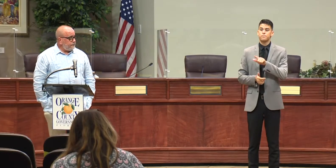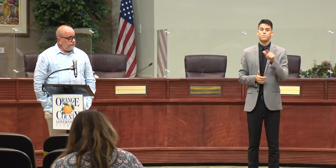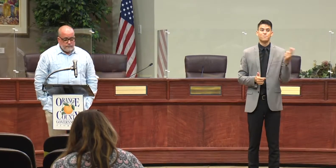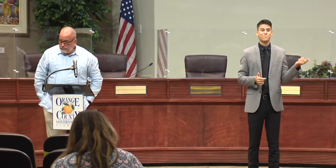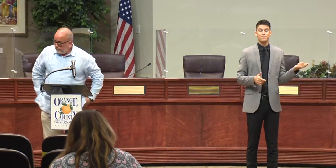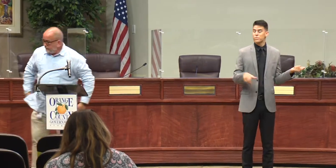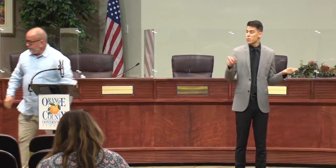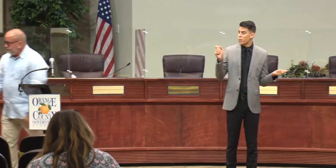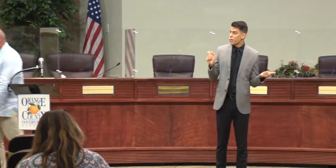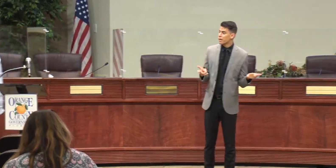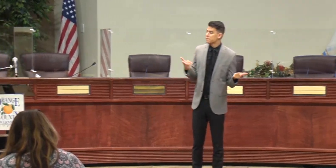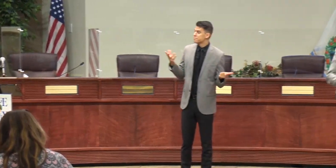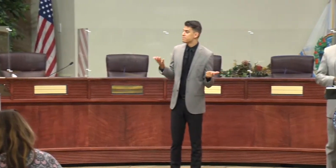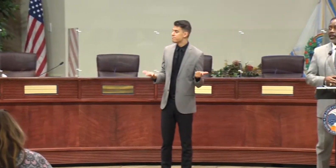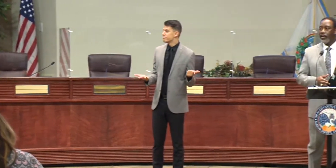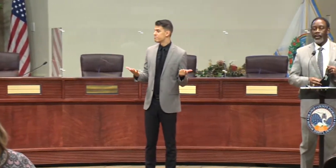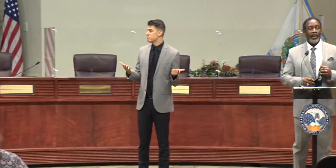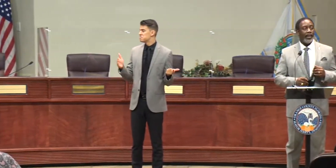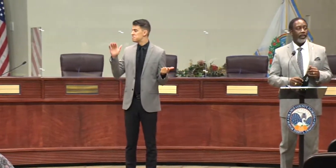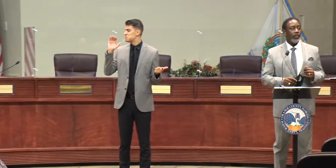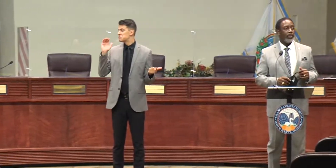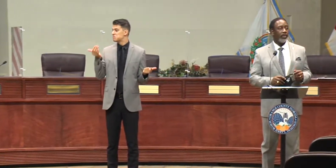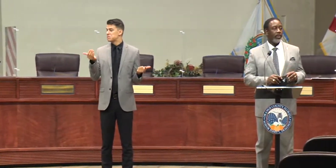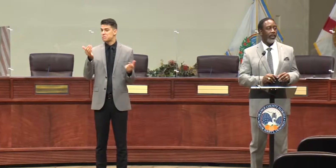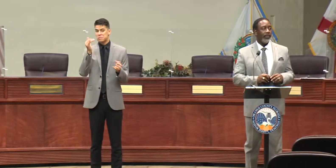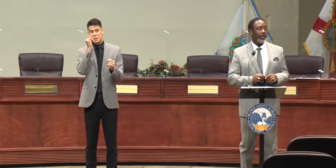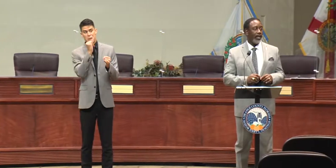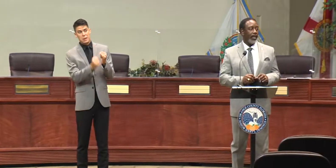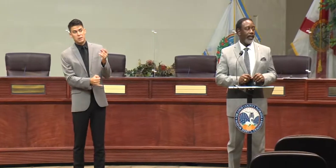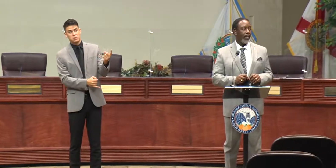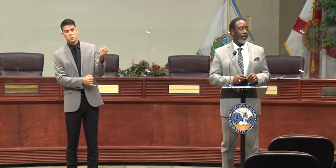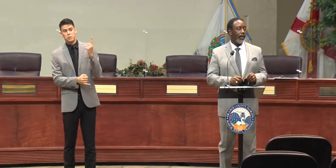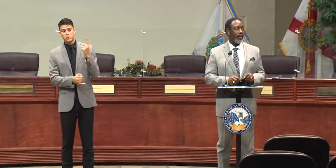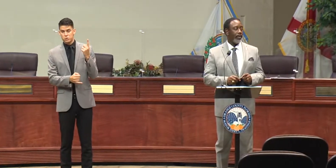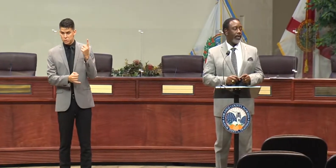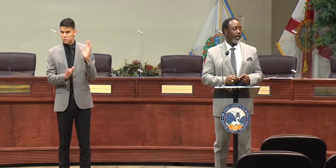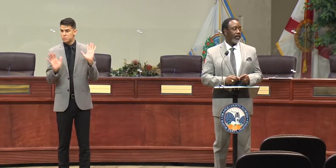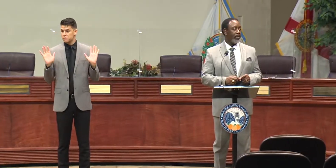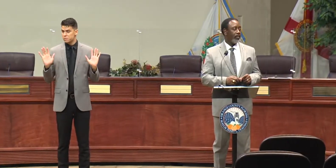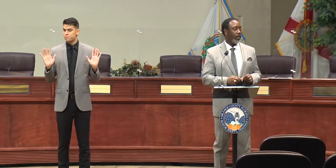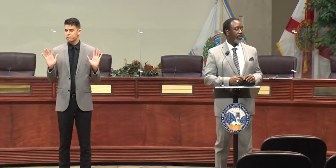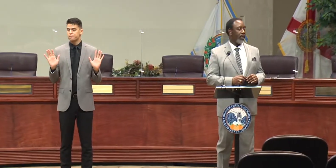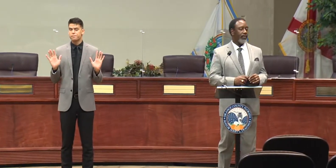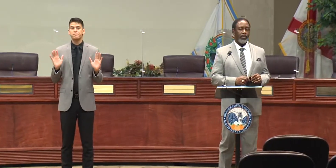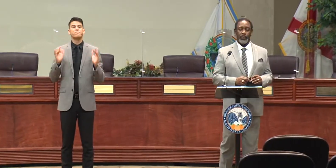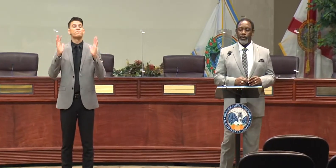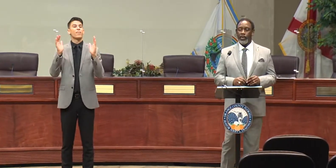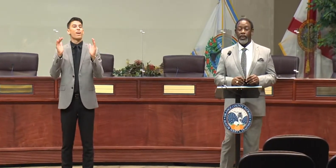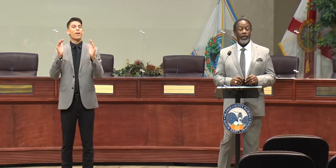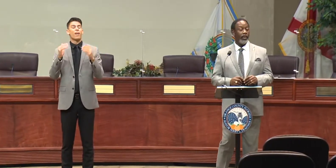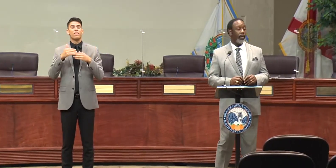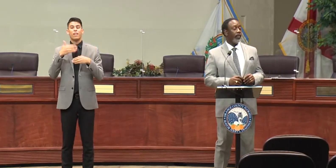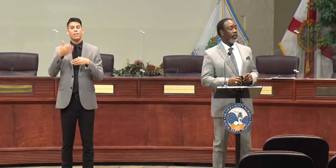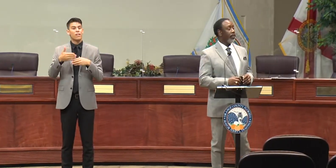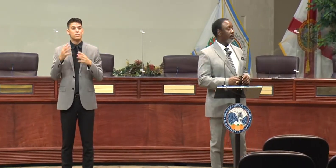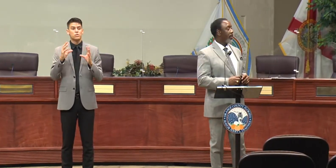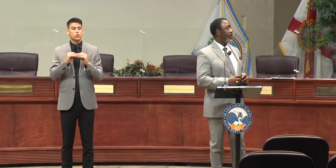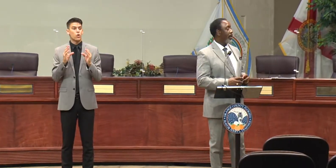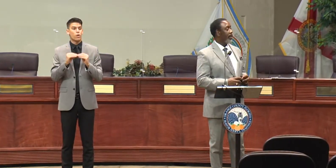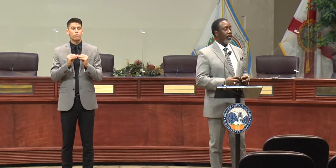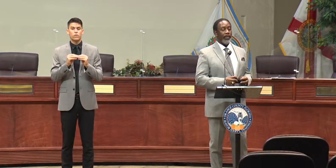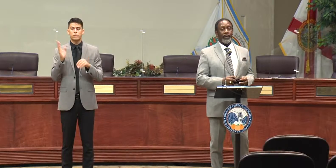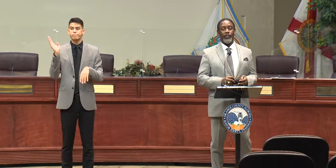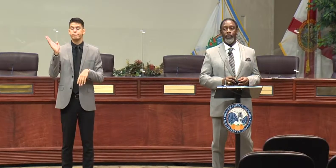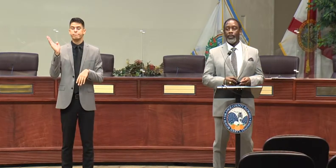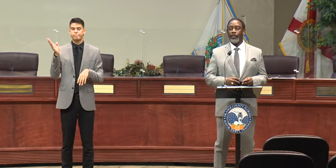All right, that appears to be the last question of the day. The next press conference will be on Thursday